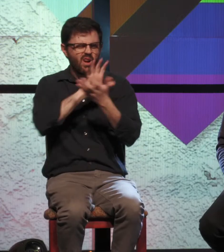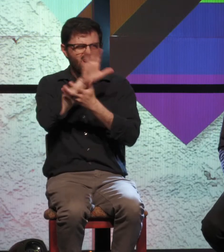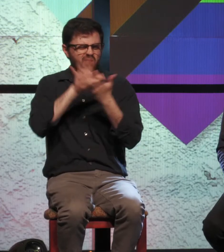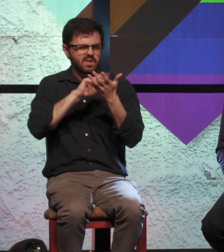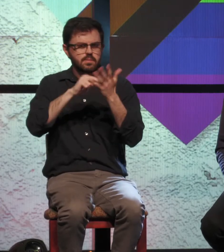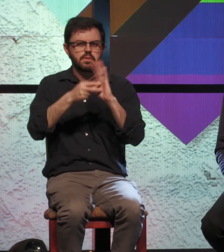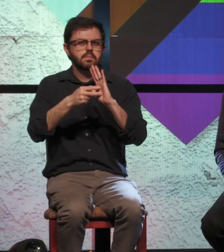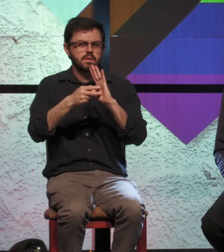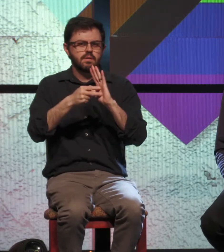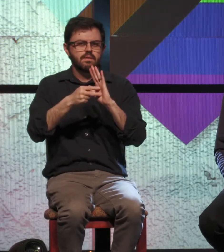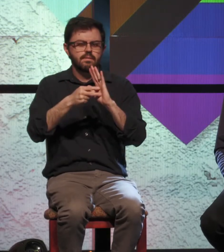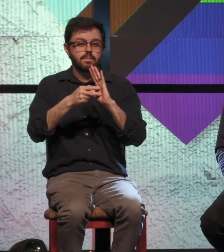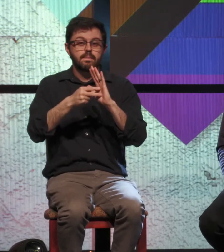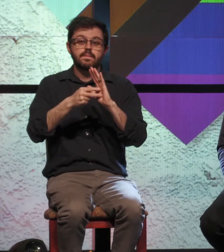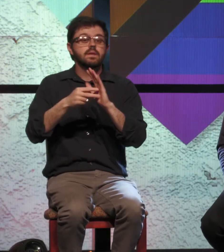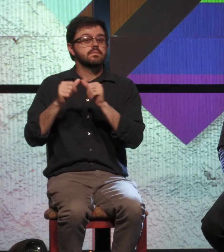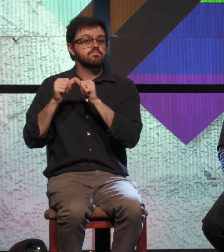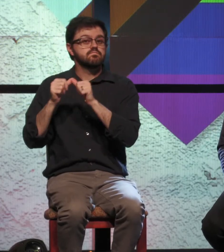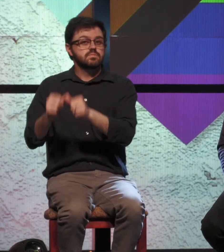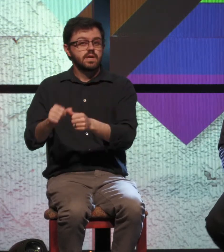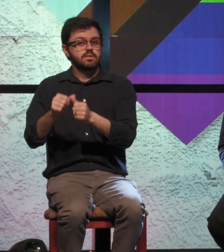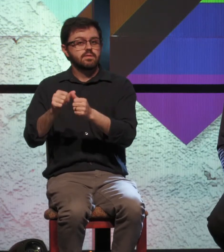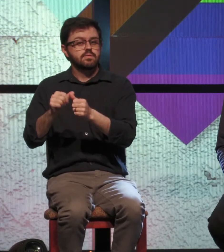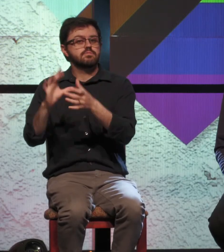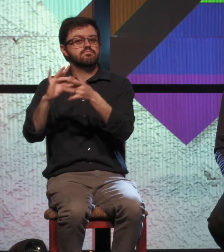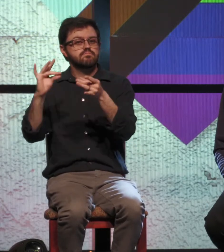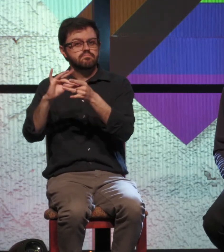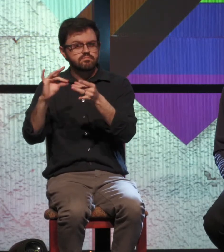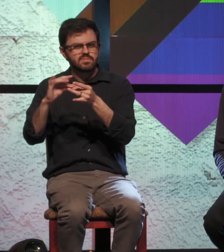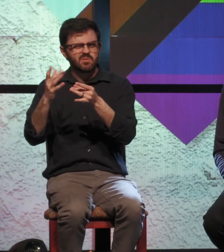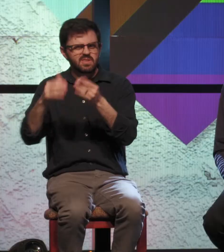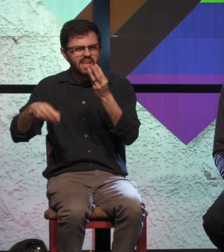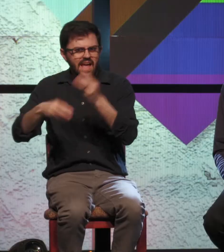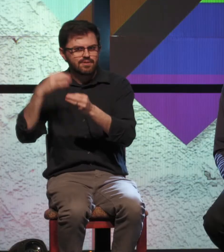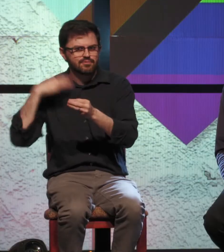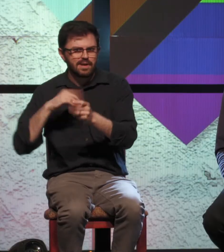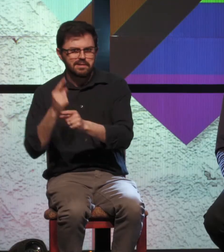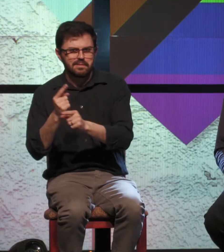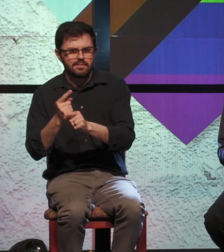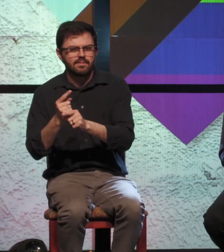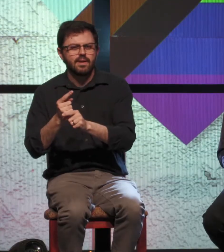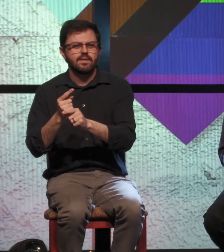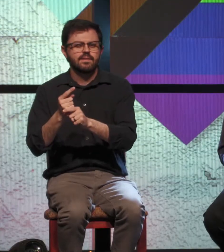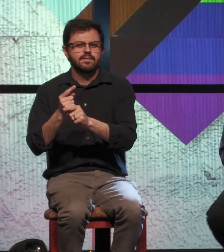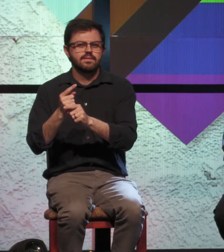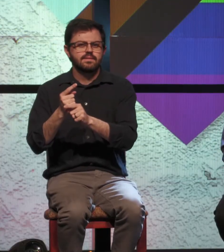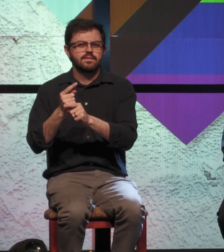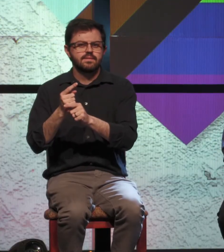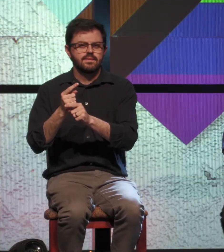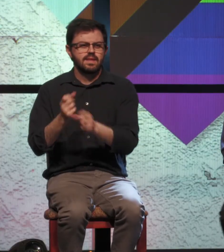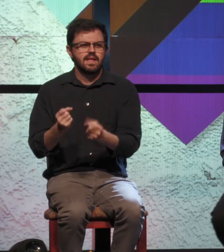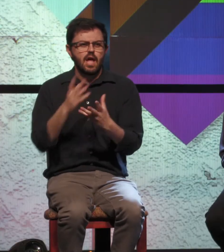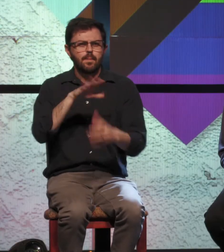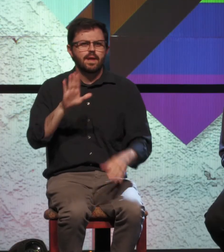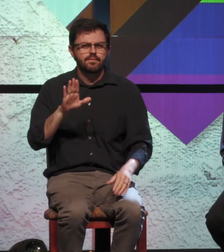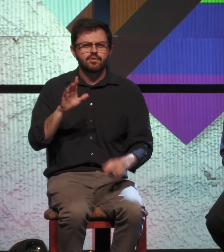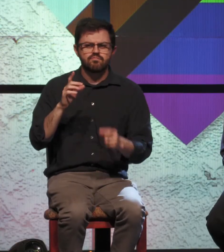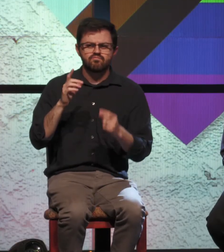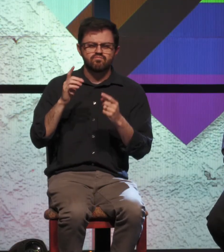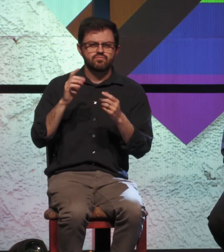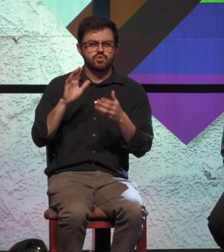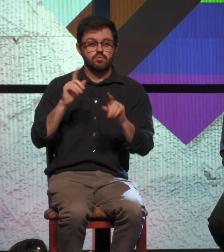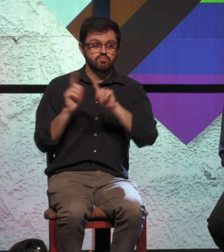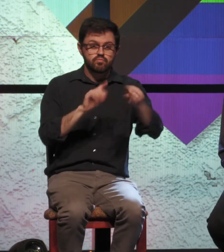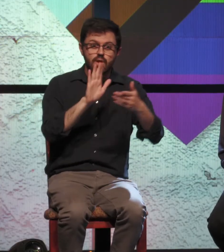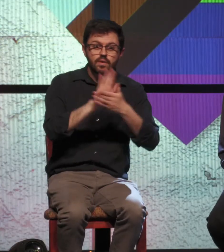goes on, right? He gives them he goes for the extra credit, right? The test. How many of you went to school with somebody that always wrote a few